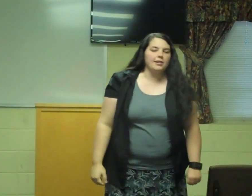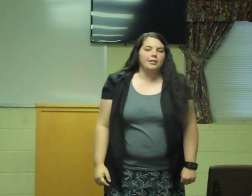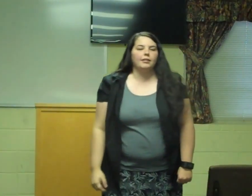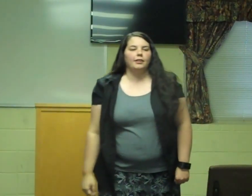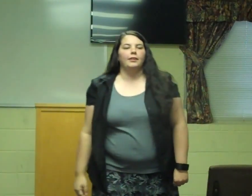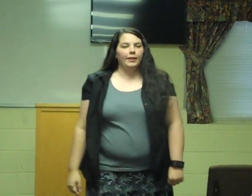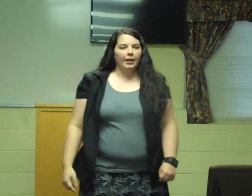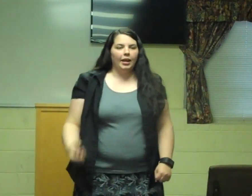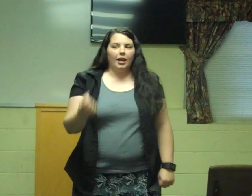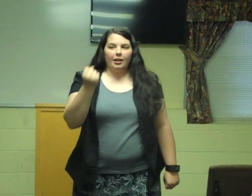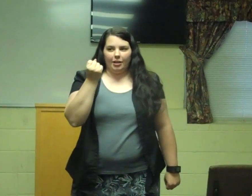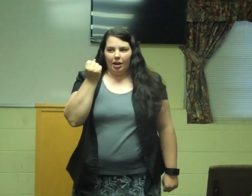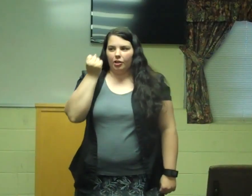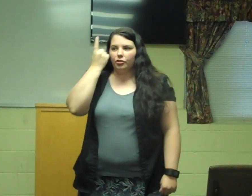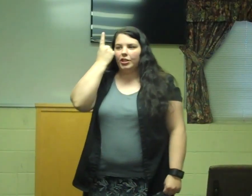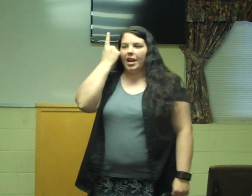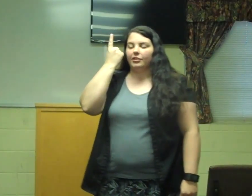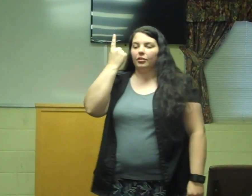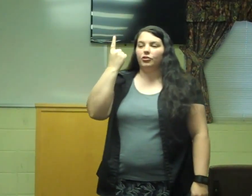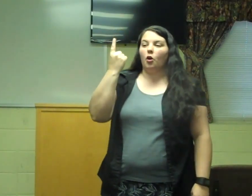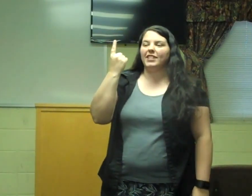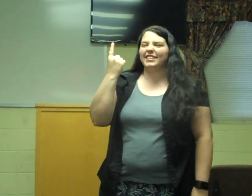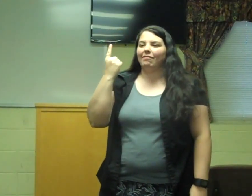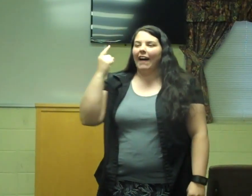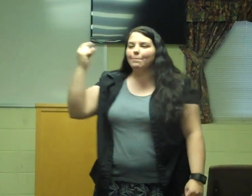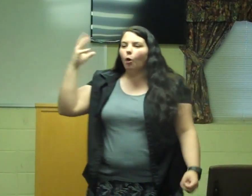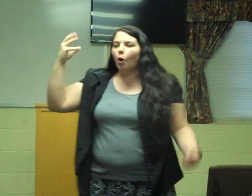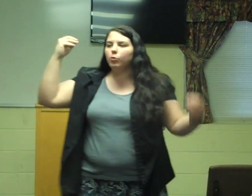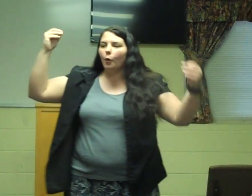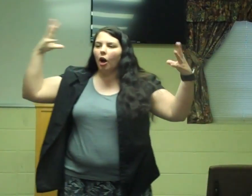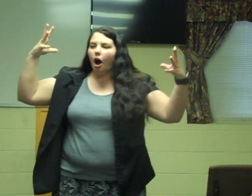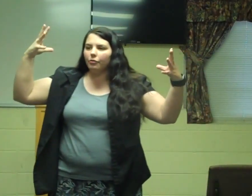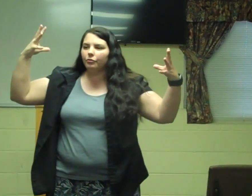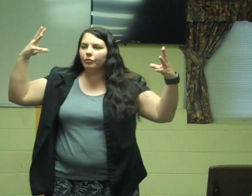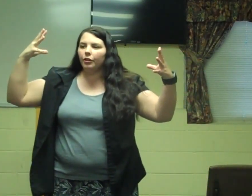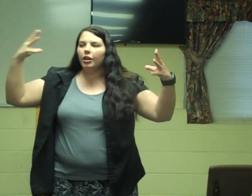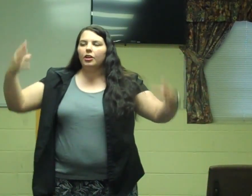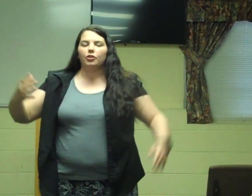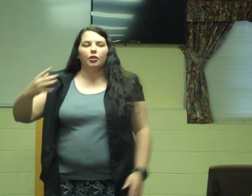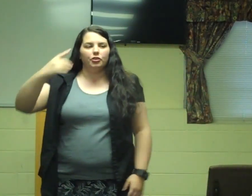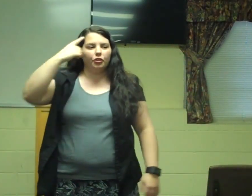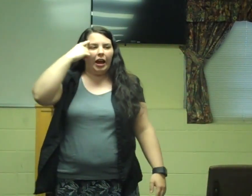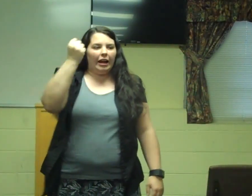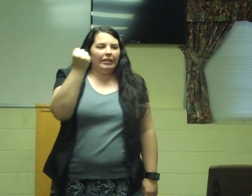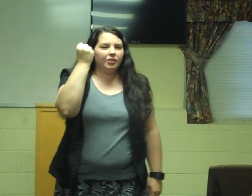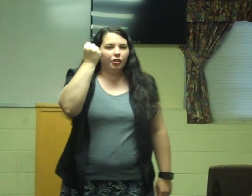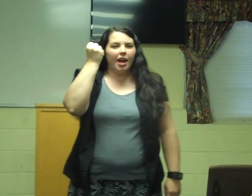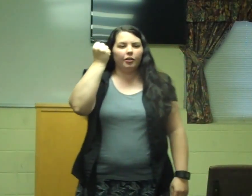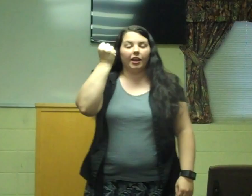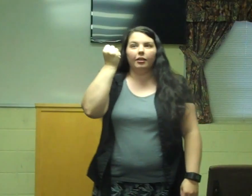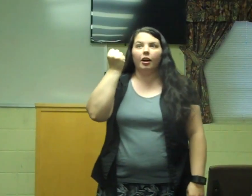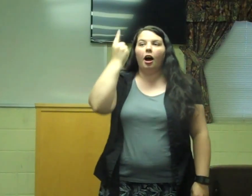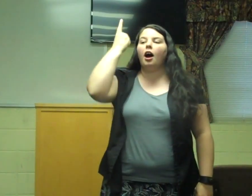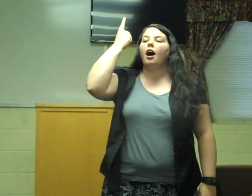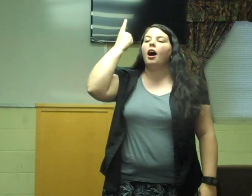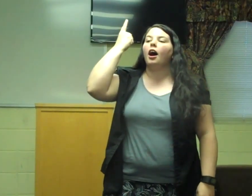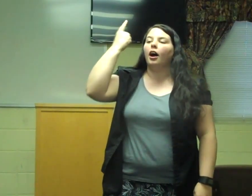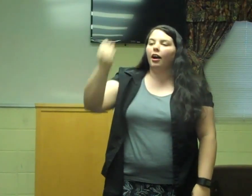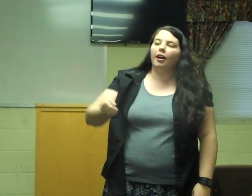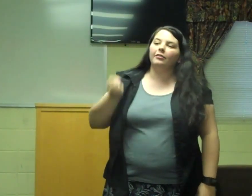Understand. Understand. So it's like the light bulb going off. So you're next to your head and you're like, ah, the